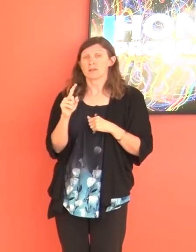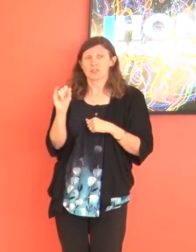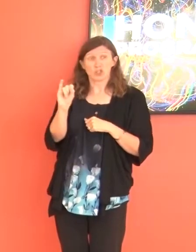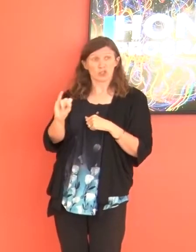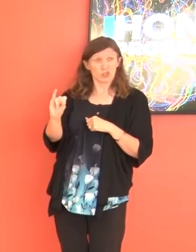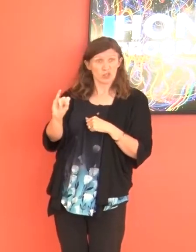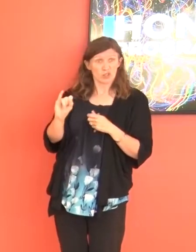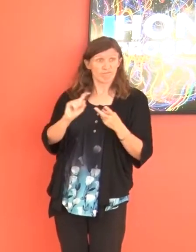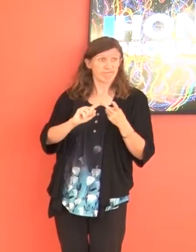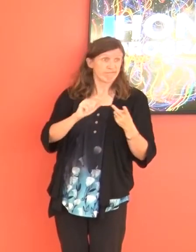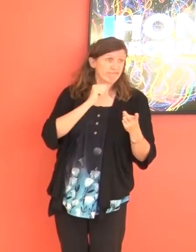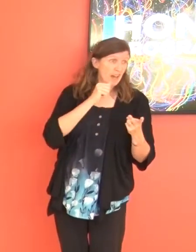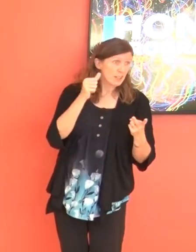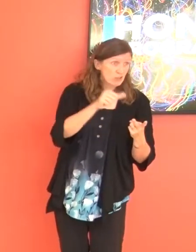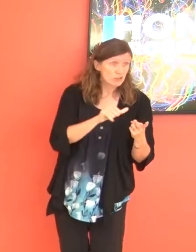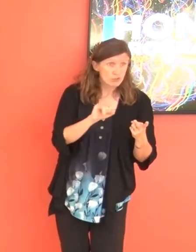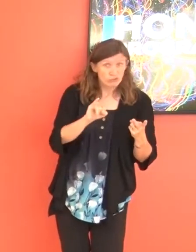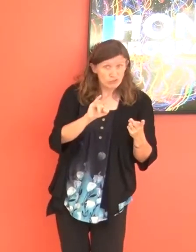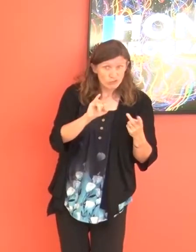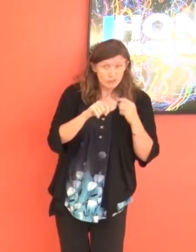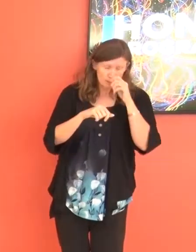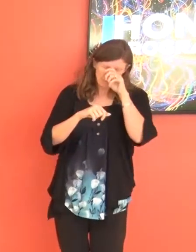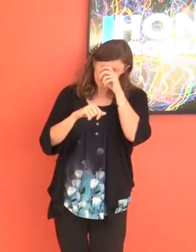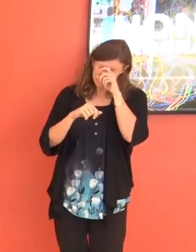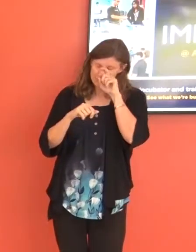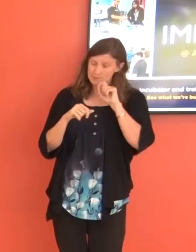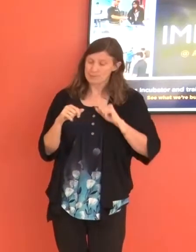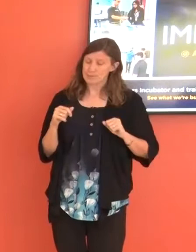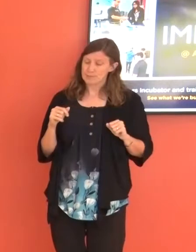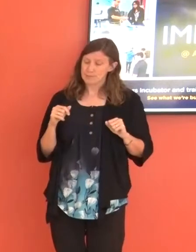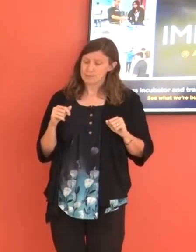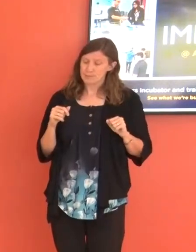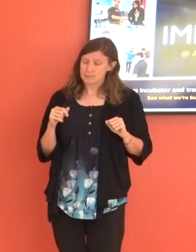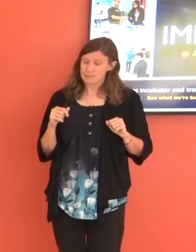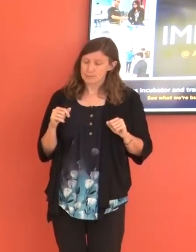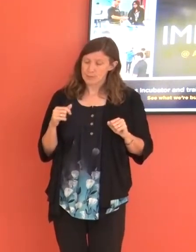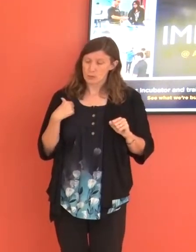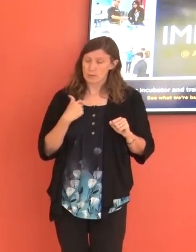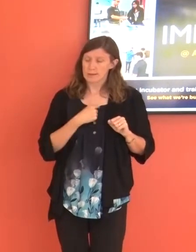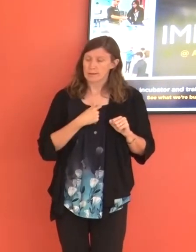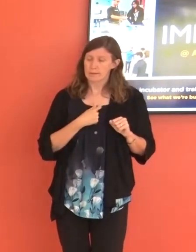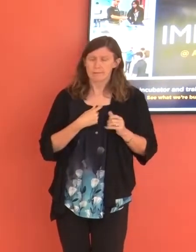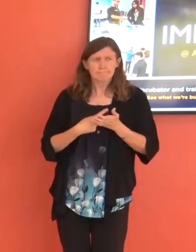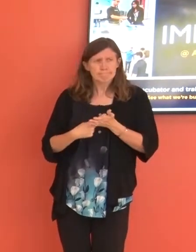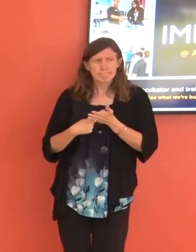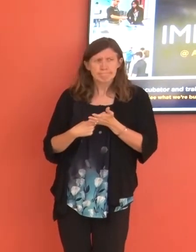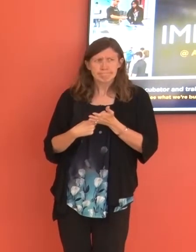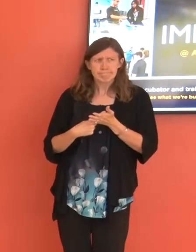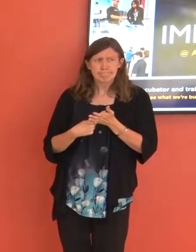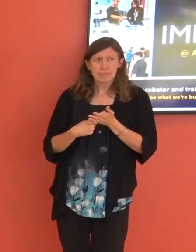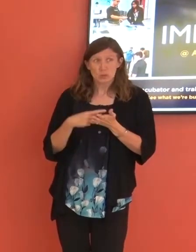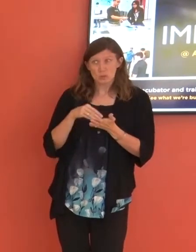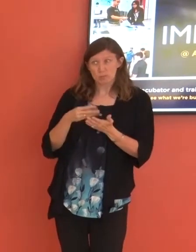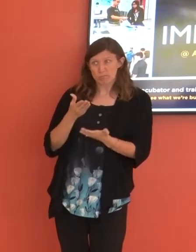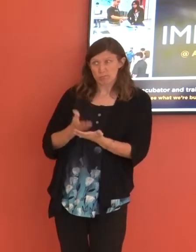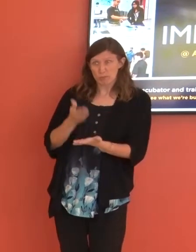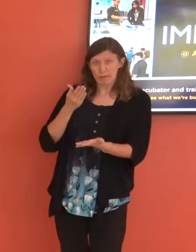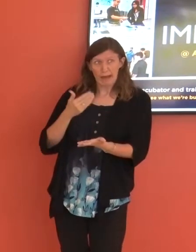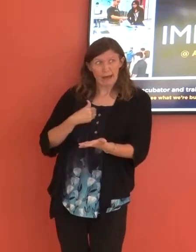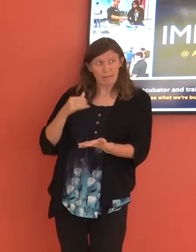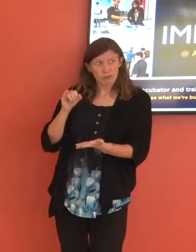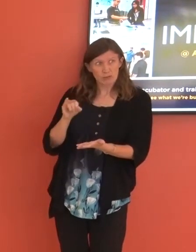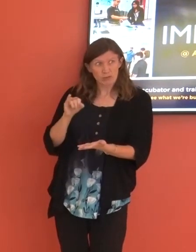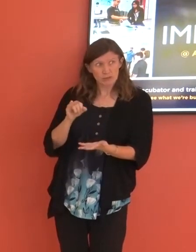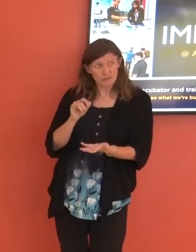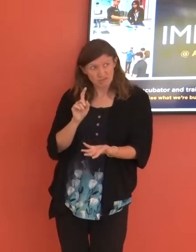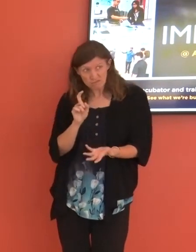or uninsured. And so, you know, we've had conversation on that. Does a student have to prove that they have